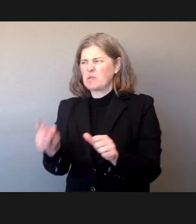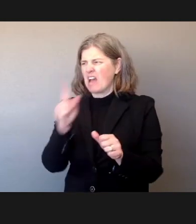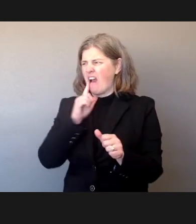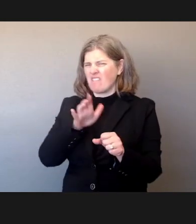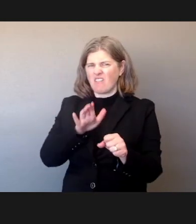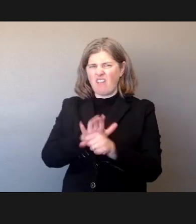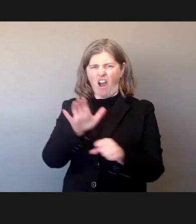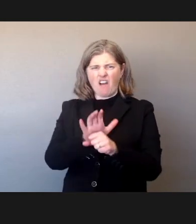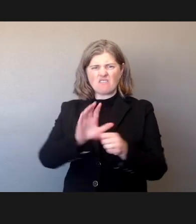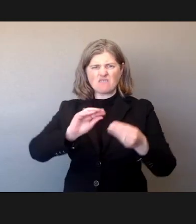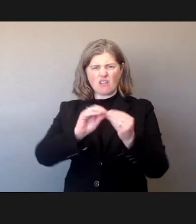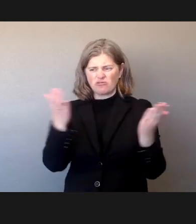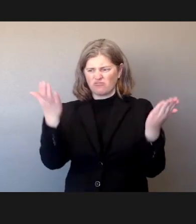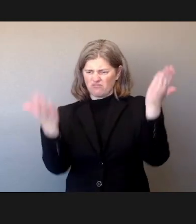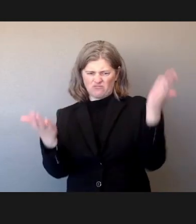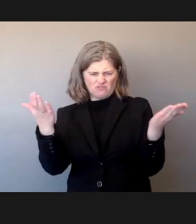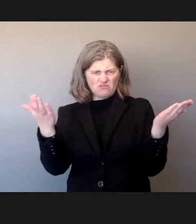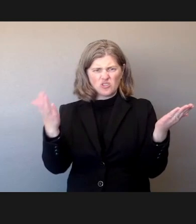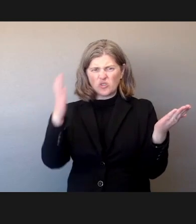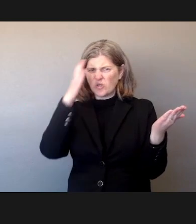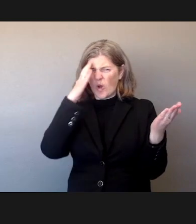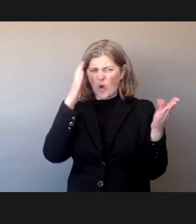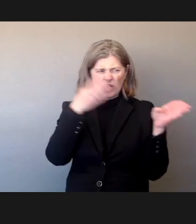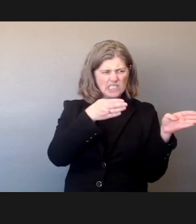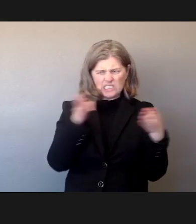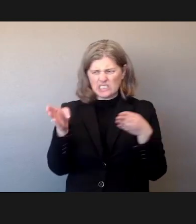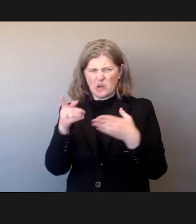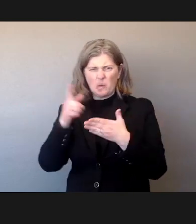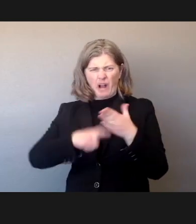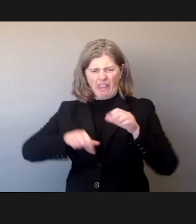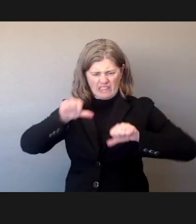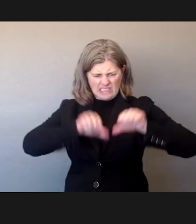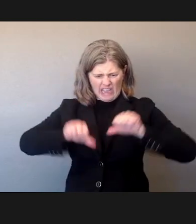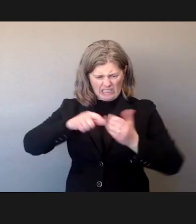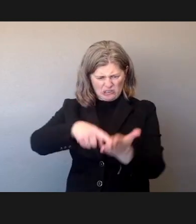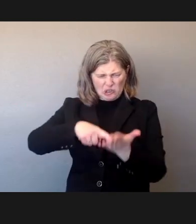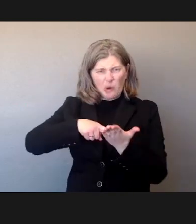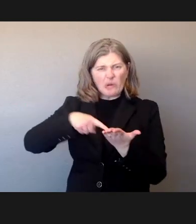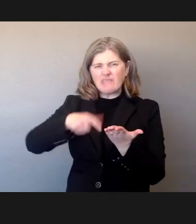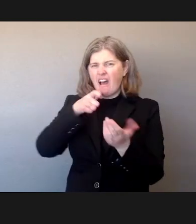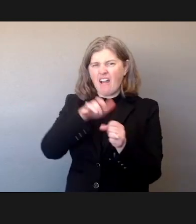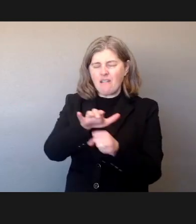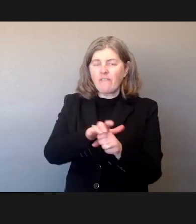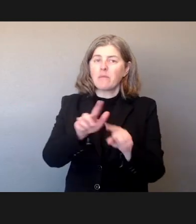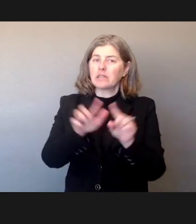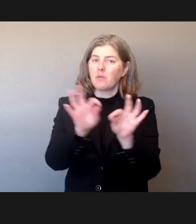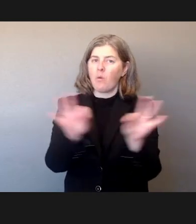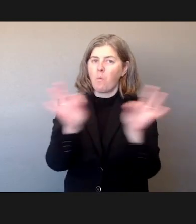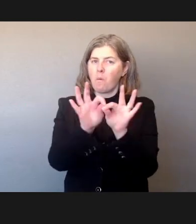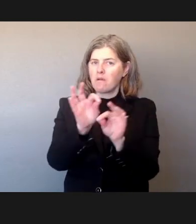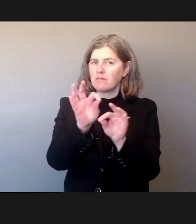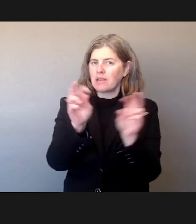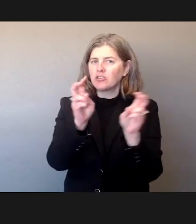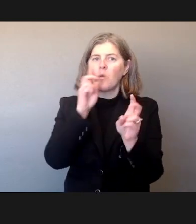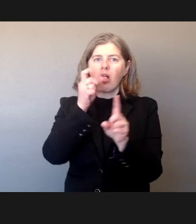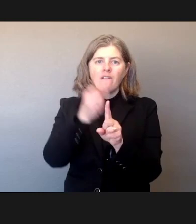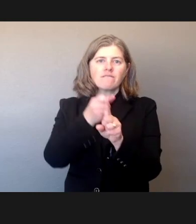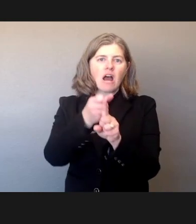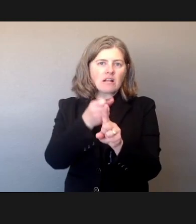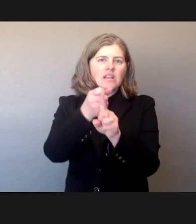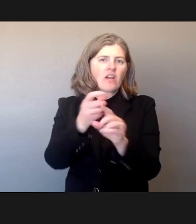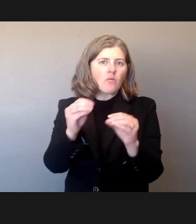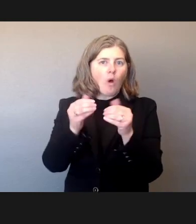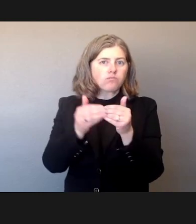any idea what direction the science is pointing. But it's an important issue. It's going to affect more and more of your readers,